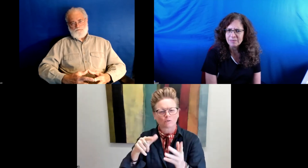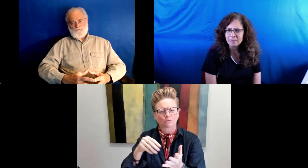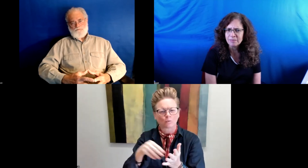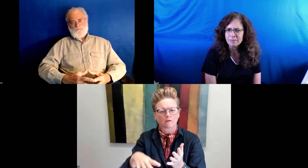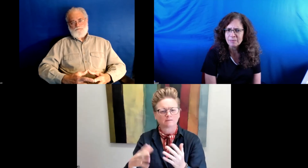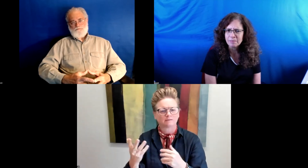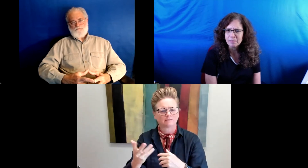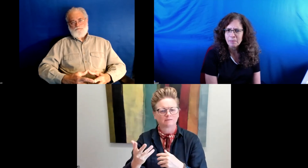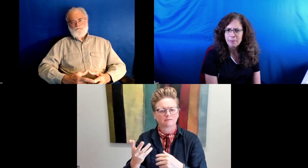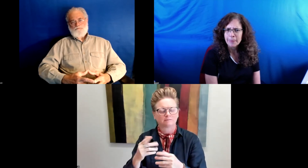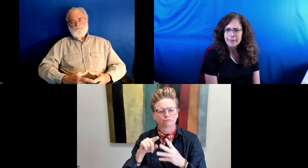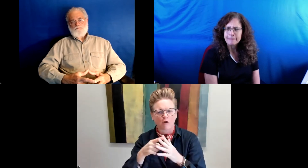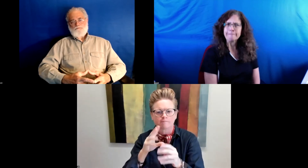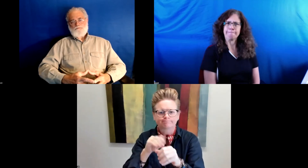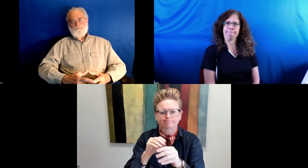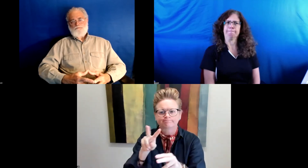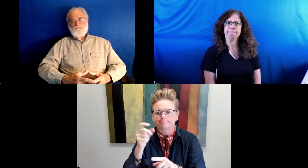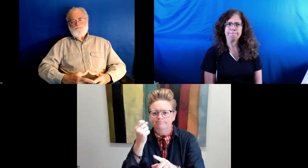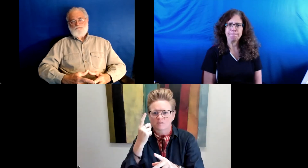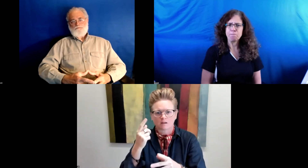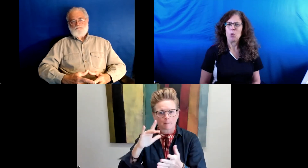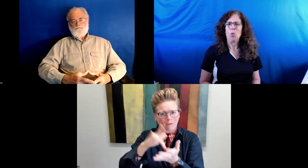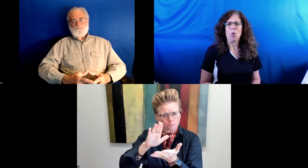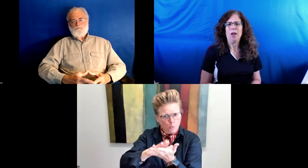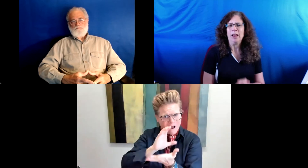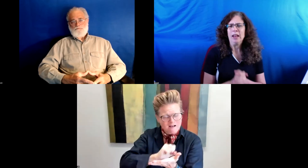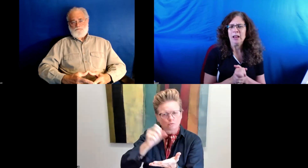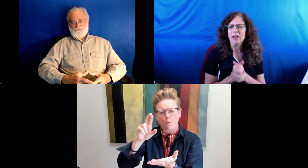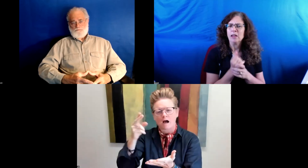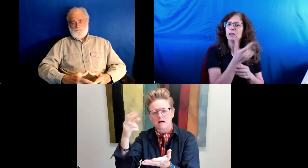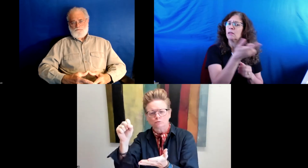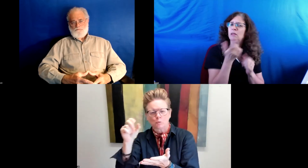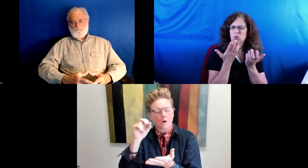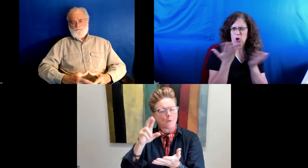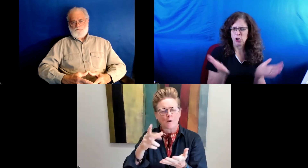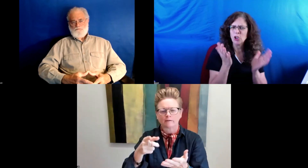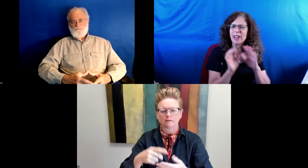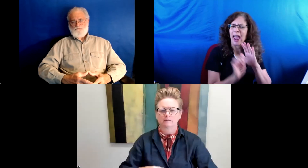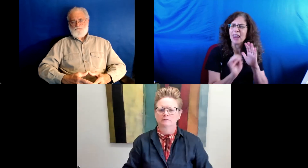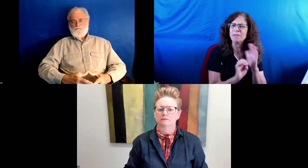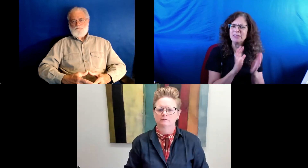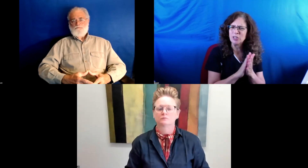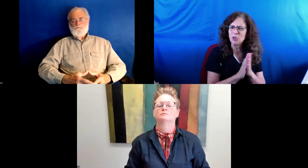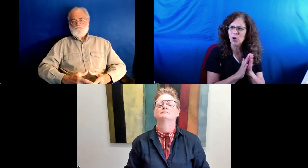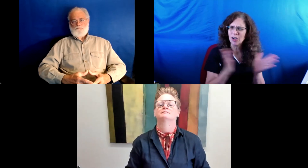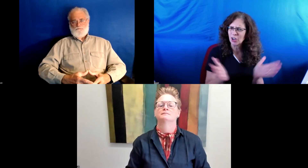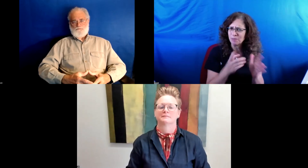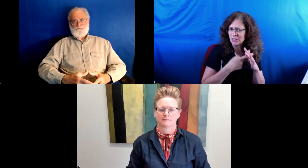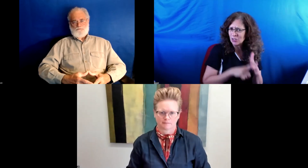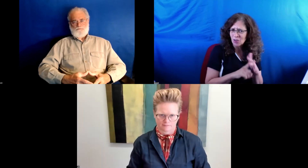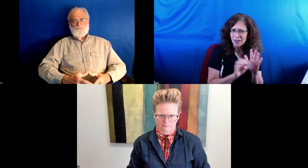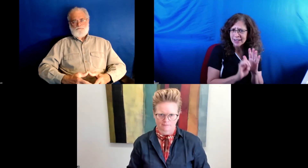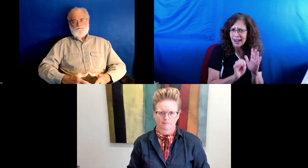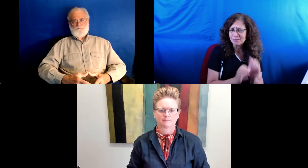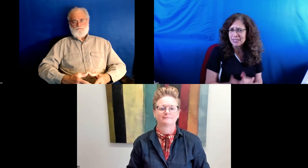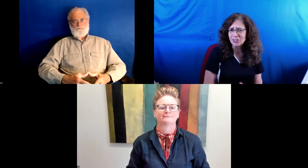meetings, what age level should the students start being involved? Is it middle school age or high school? We